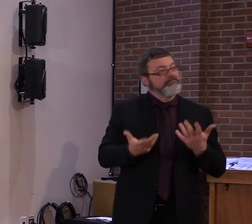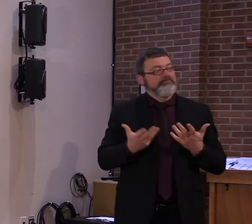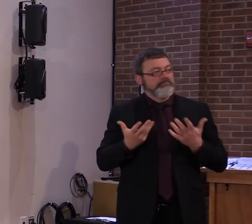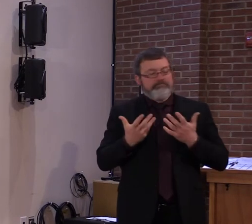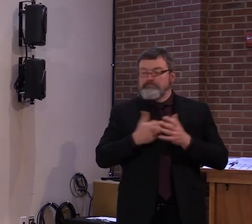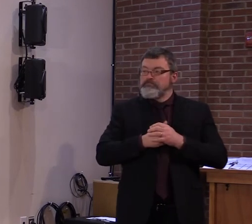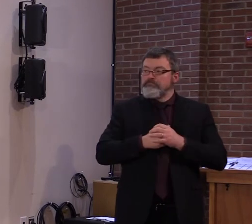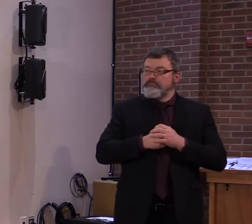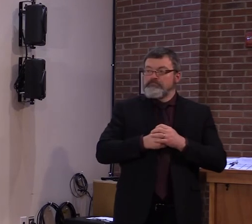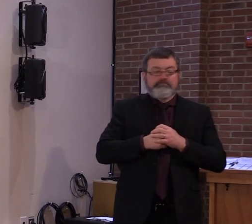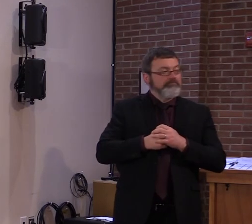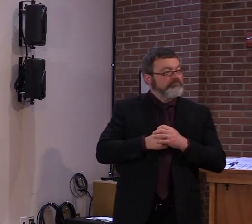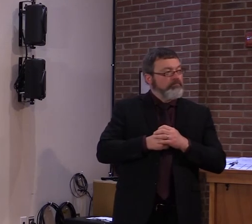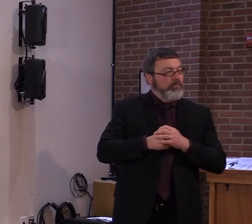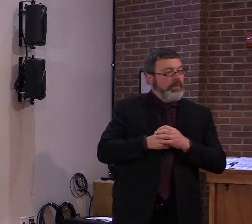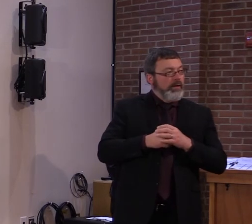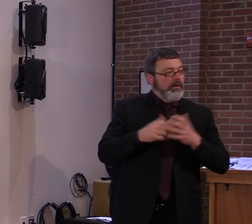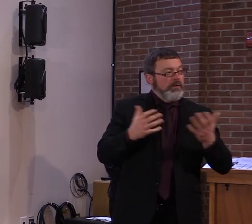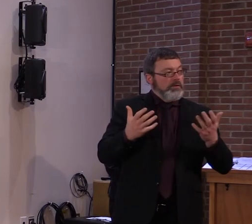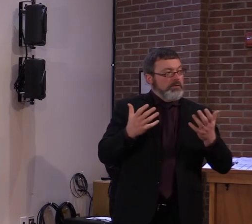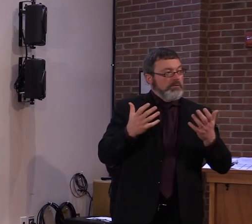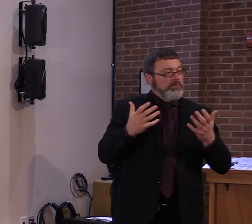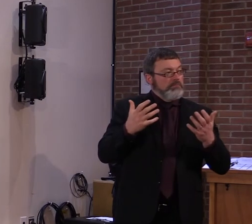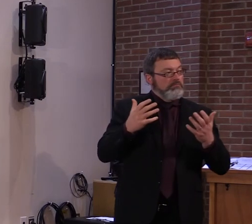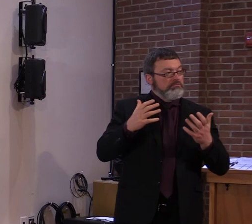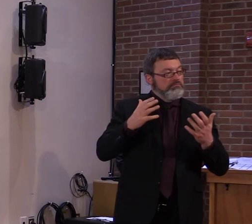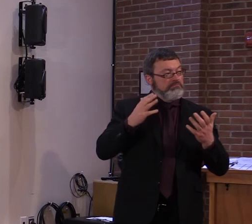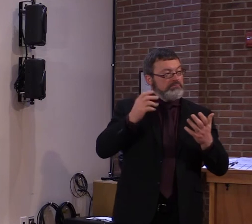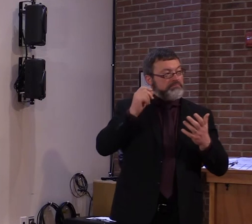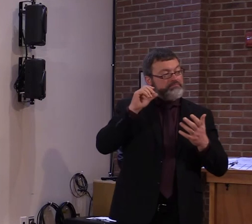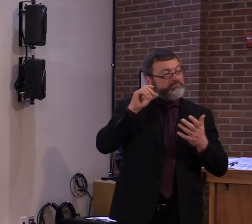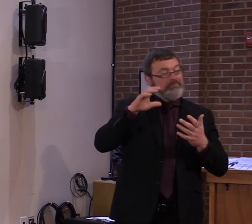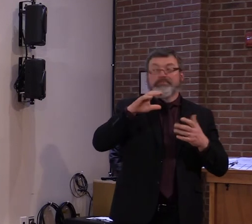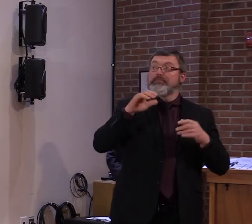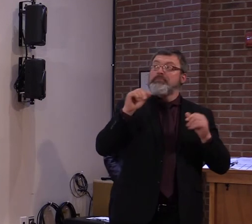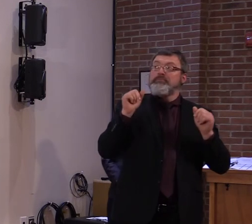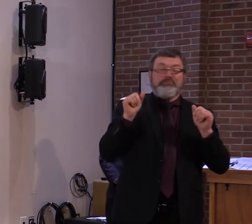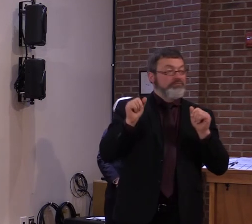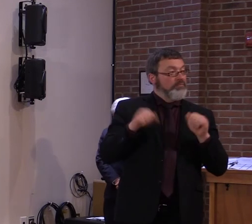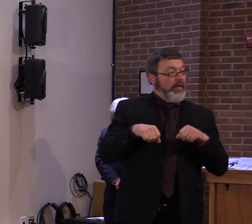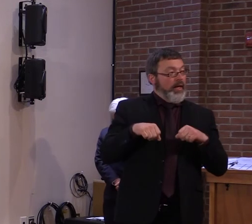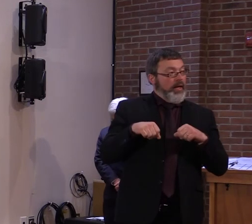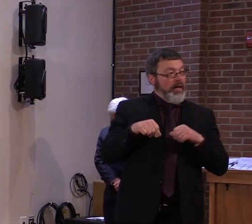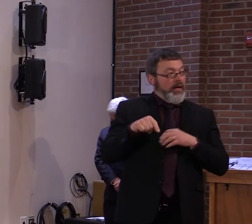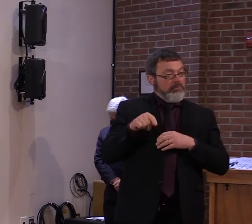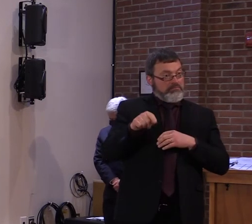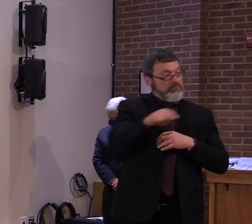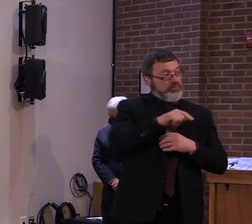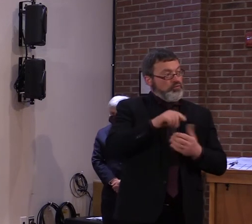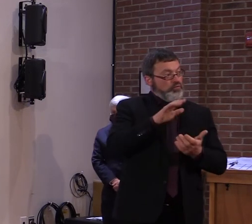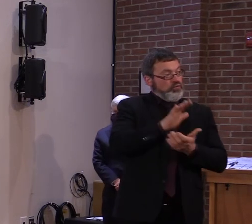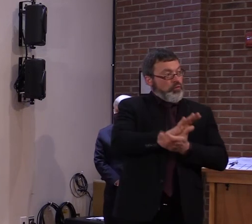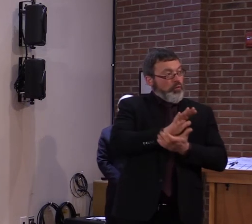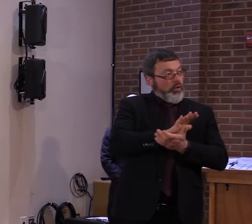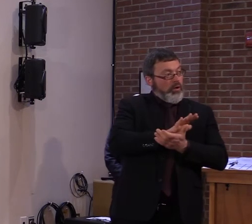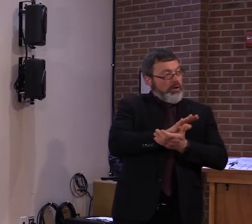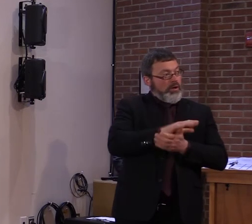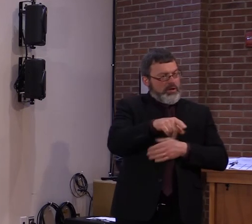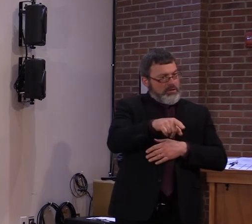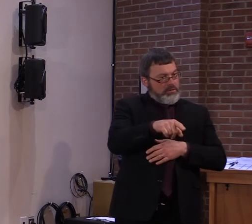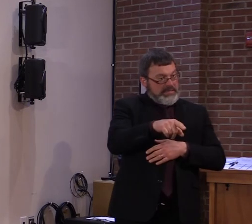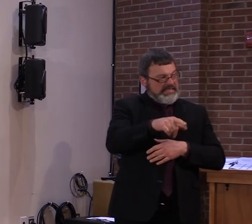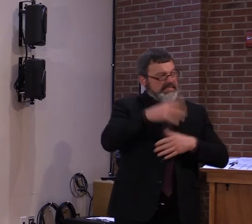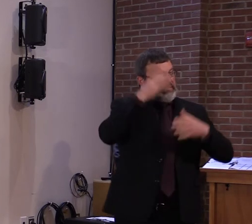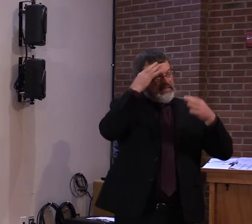kid home if I know they went to a party. And some superintendents say, I have been told I cannot do that. So I'm